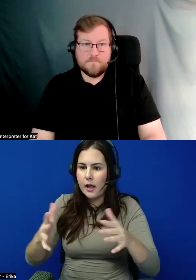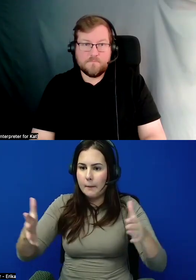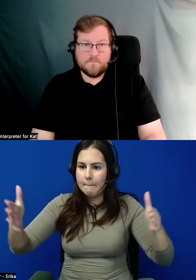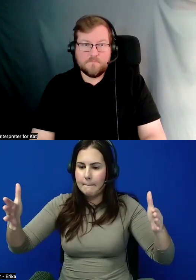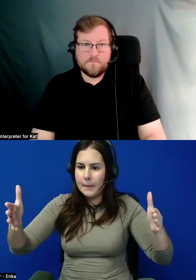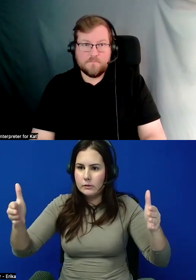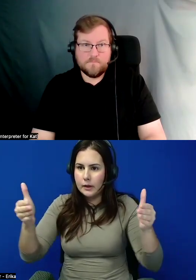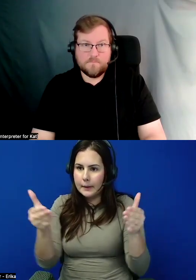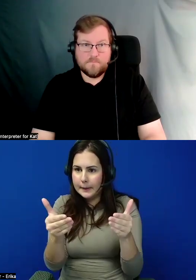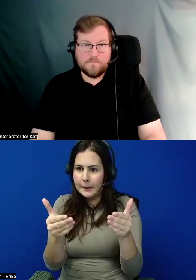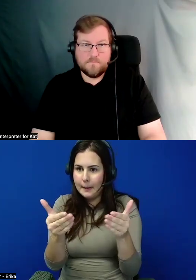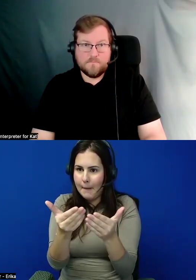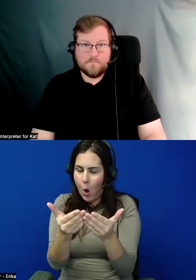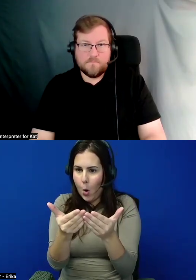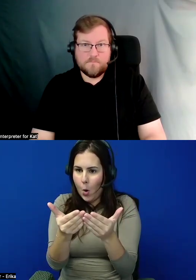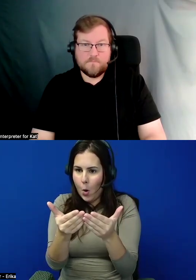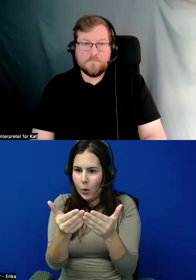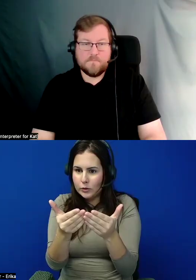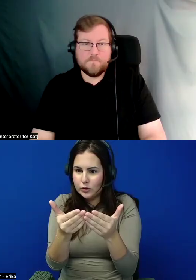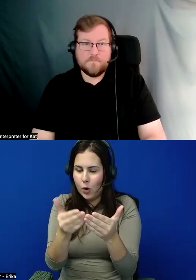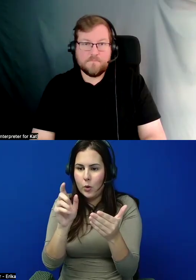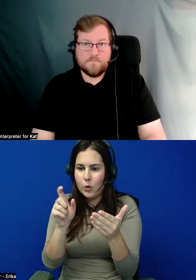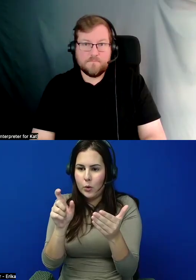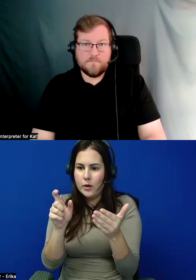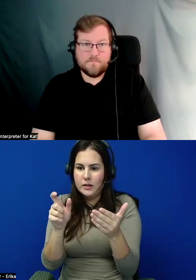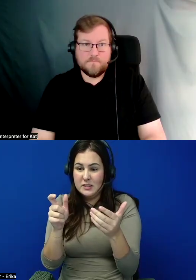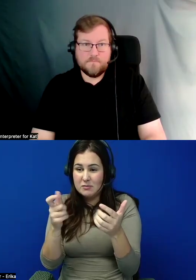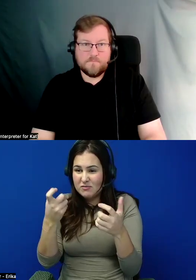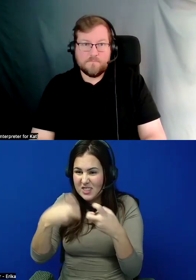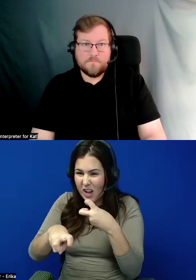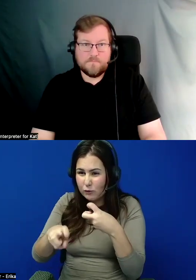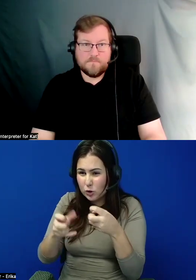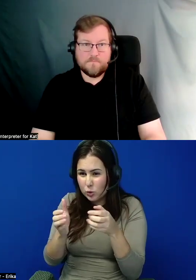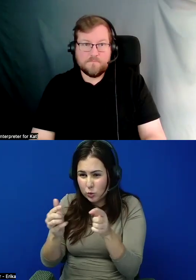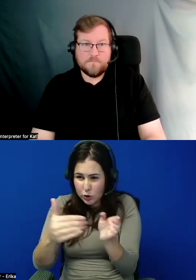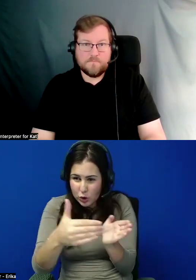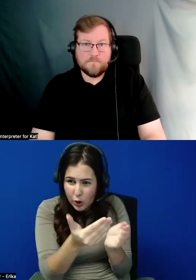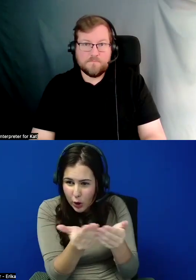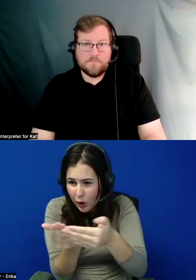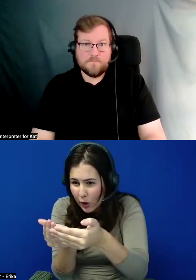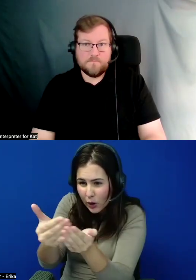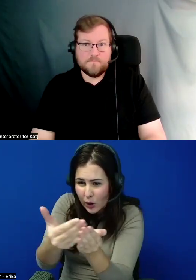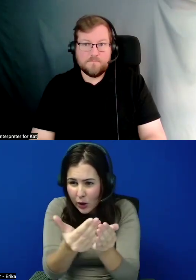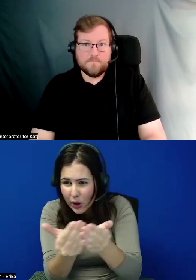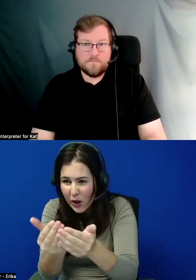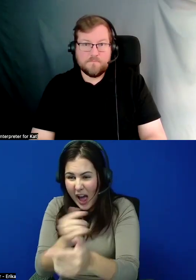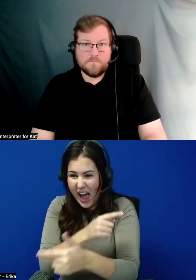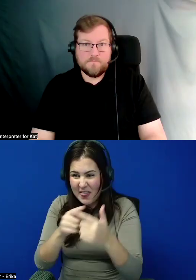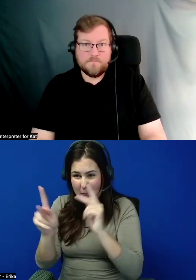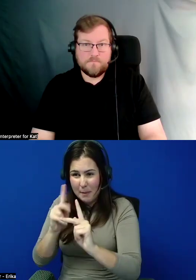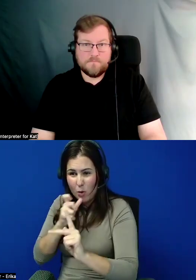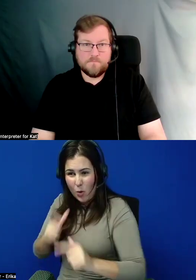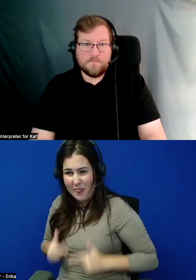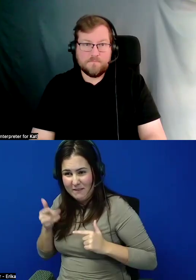So it's like this like 19-point turn to come out, and then we're moving down the river, and like all the locals were coming out and looking up at us like, what are